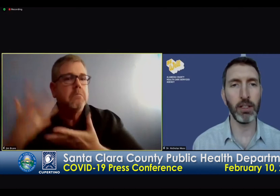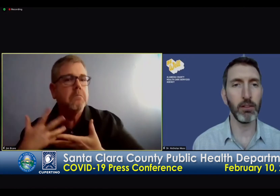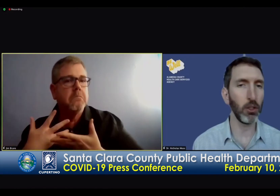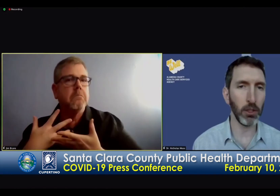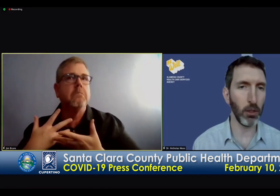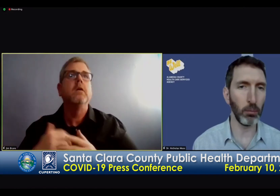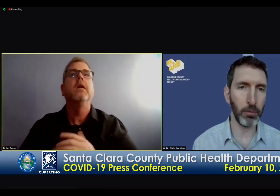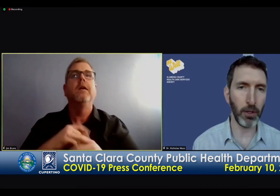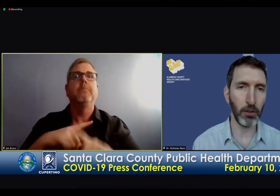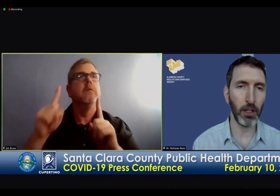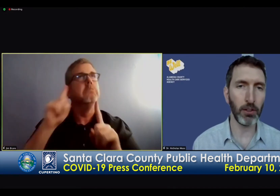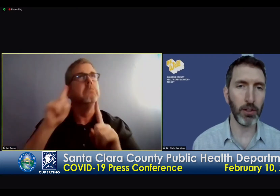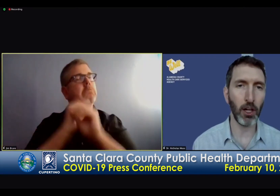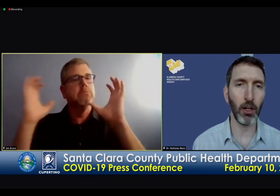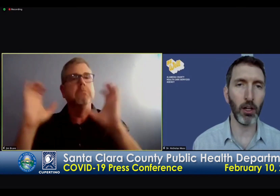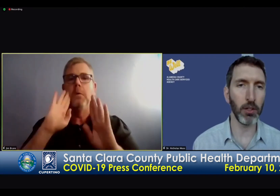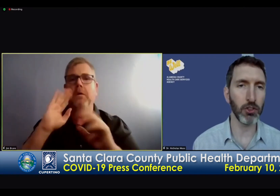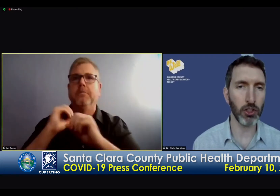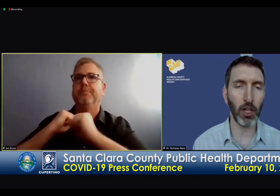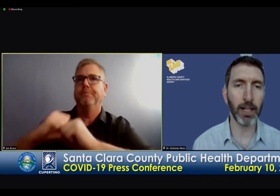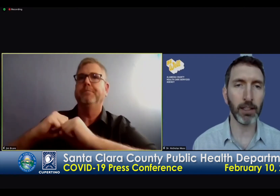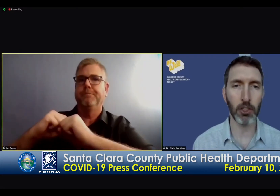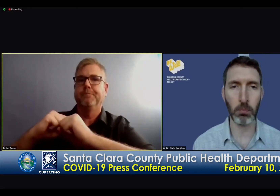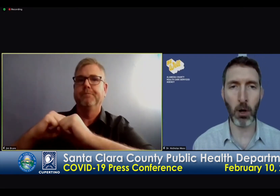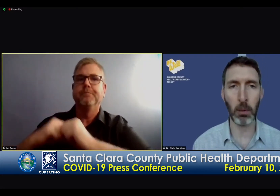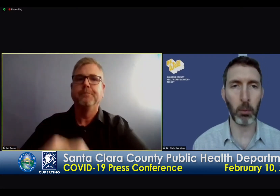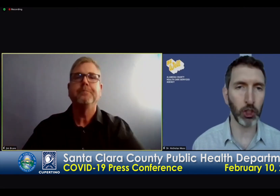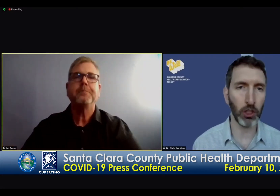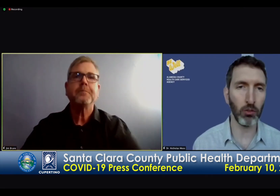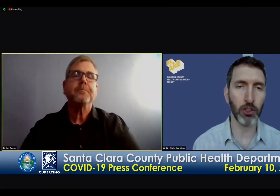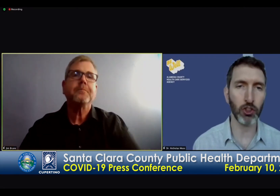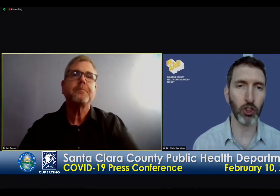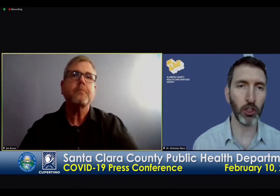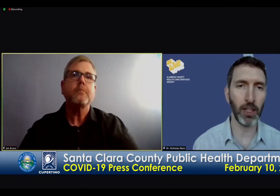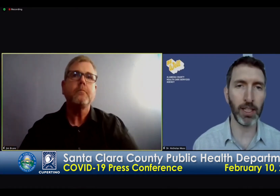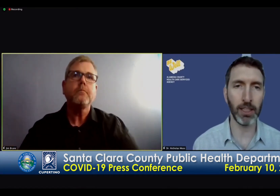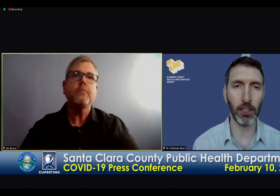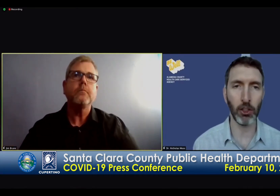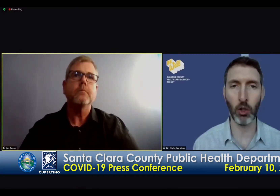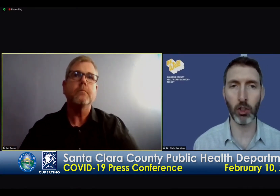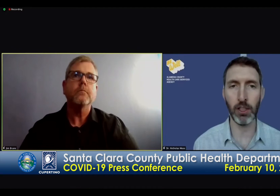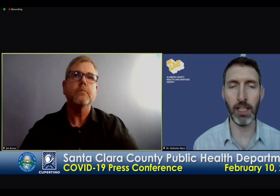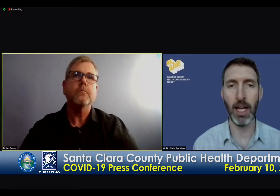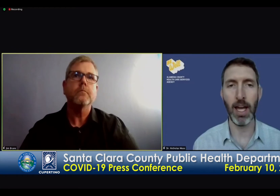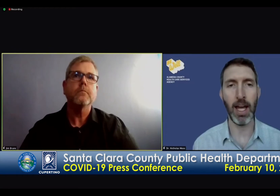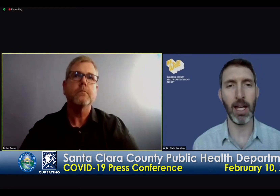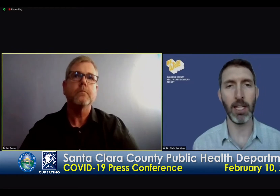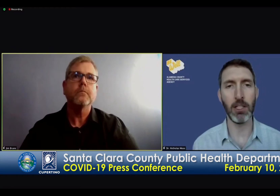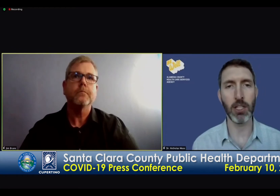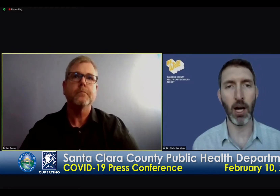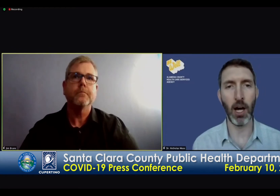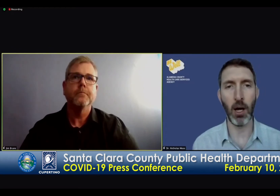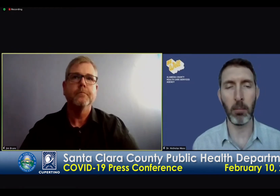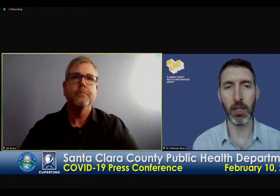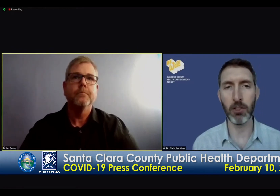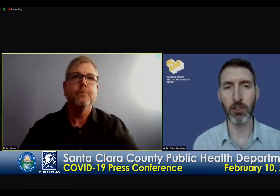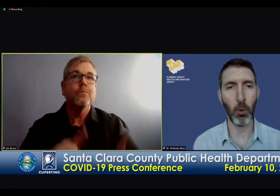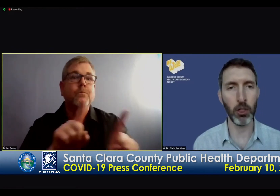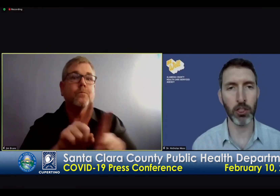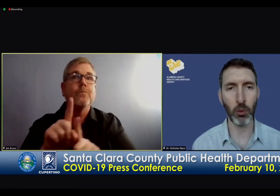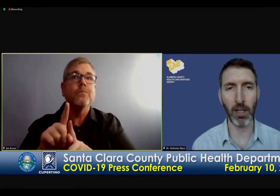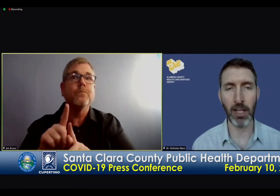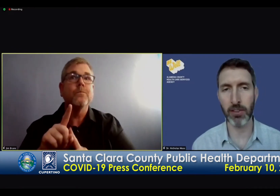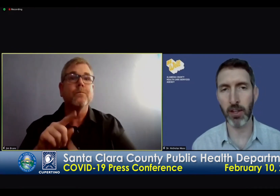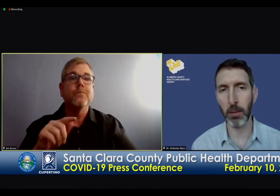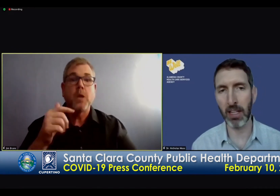COVID, they are still likely a small proportion of what's circulating here locally. And it's important